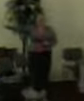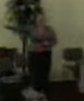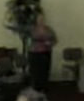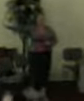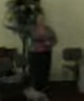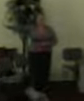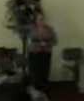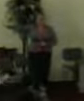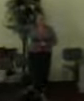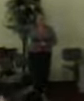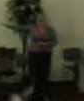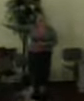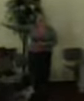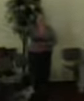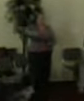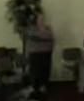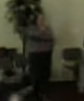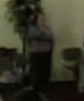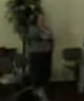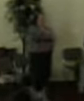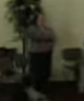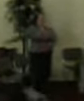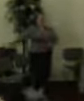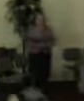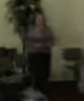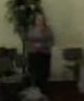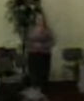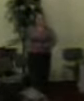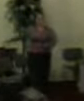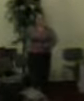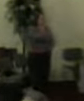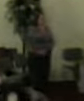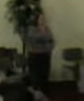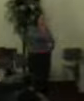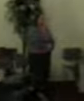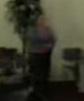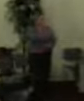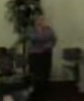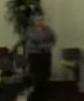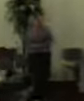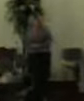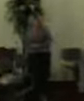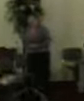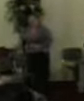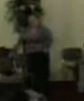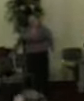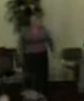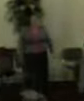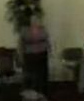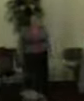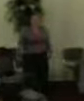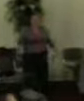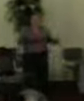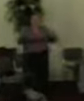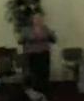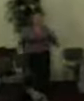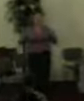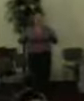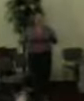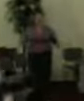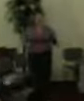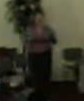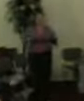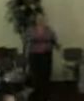The mighty God is. Thank you, Jesus. Lord, you're so holy. You're so mighty. You're so righteous,